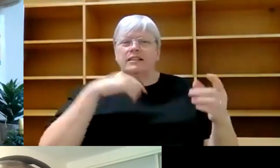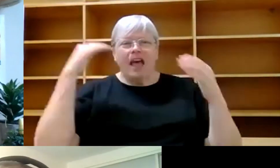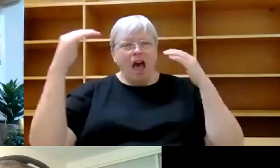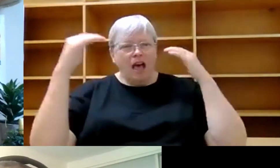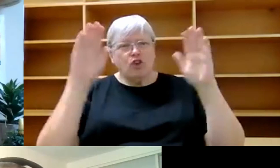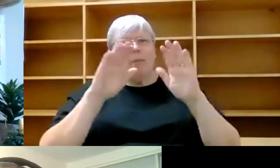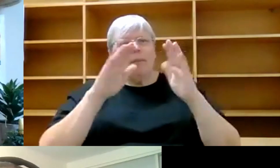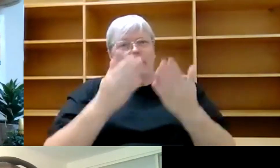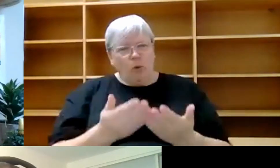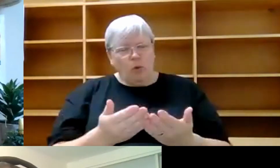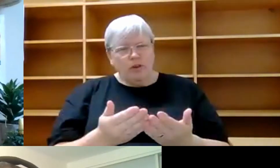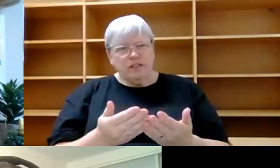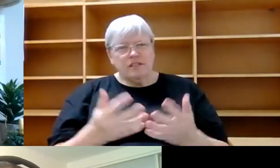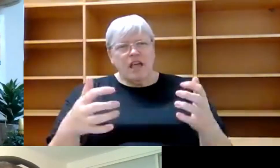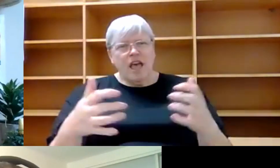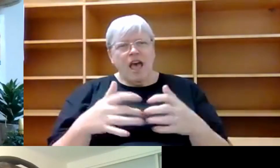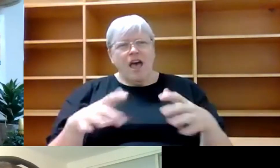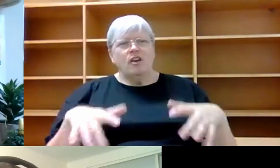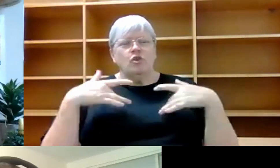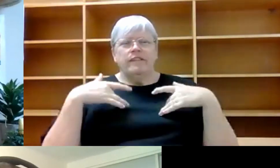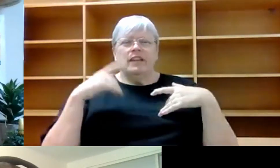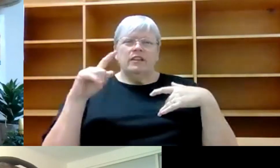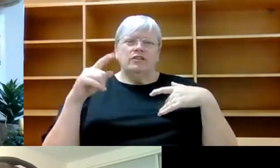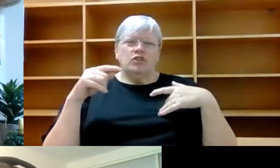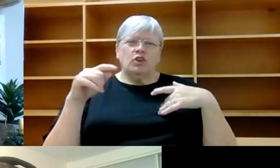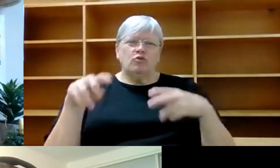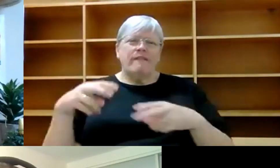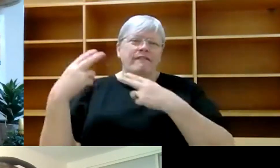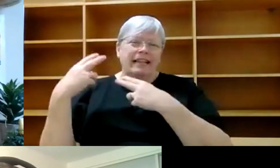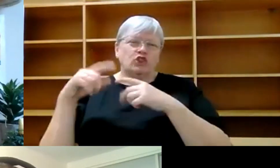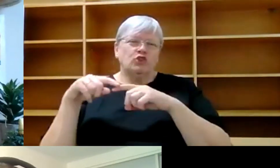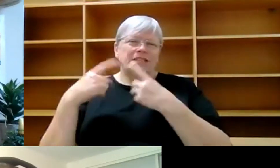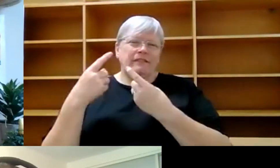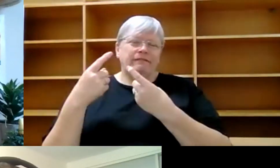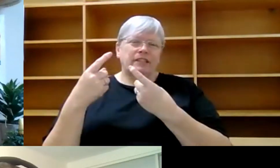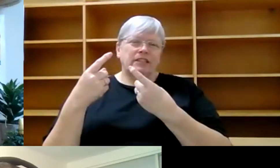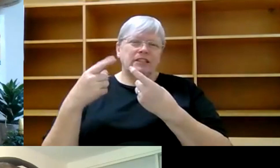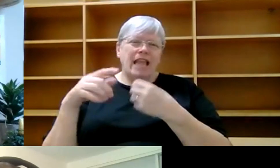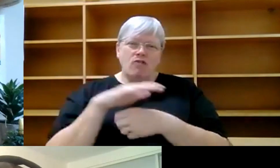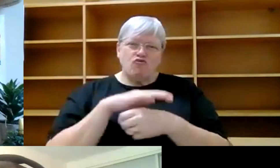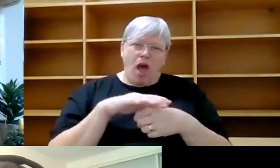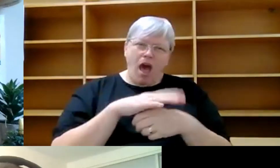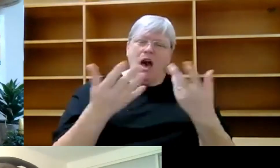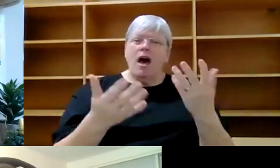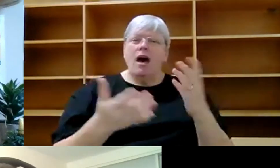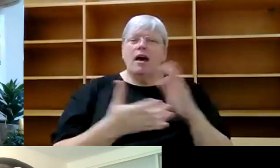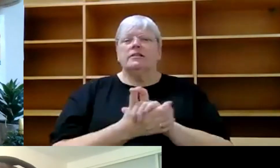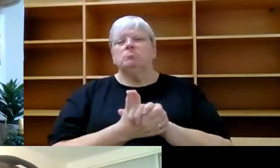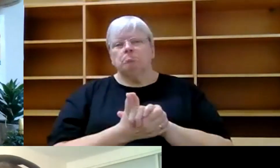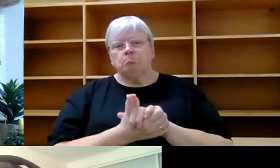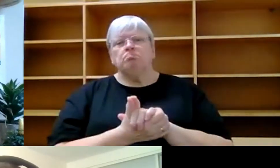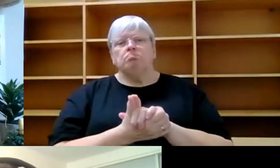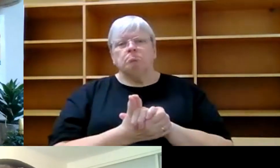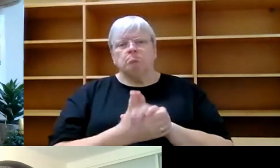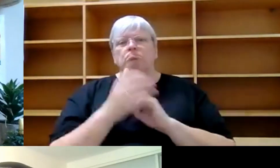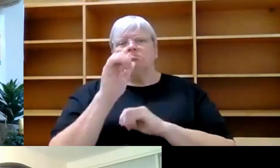do you feel like your reception has been different in those different kind of genres? Yes, you're correct